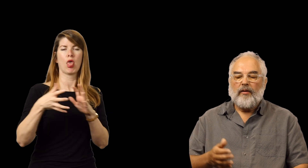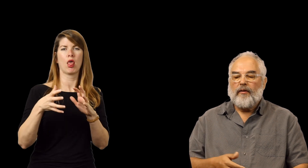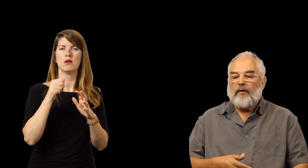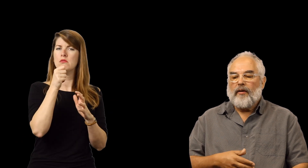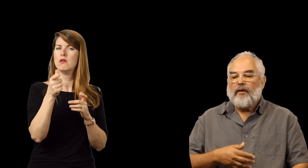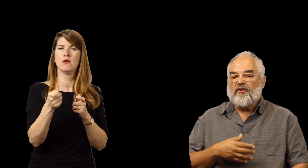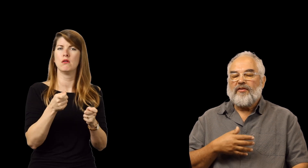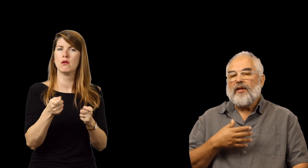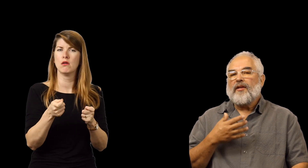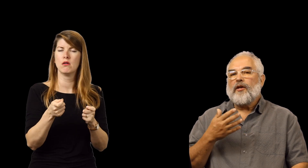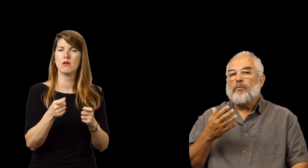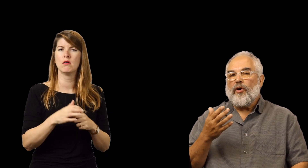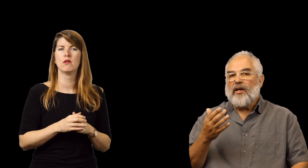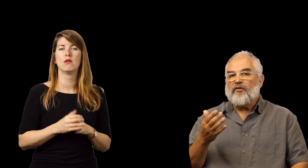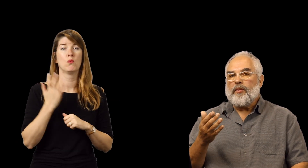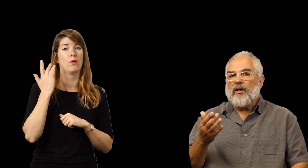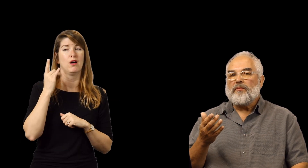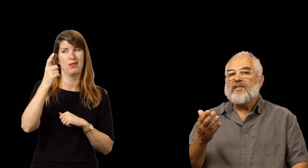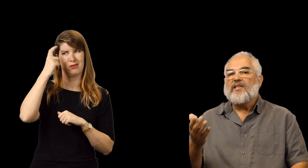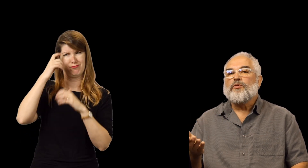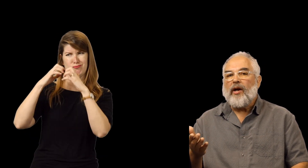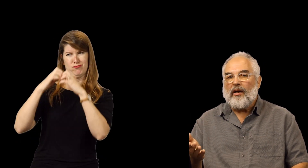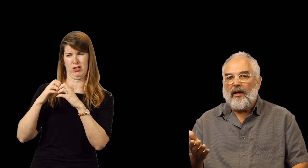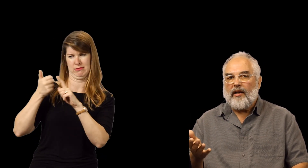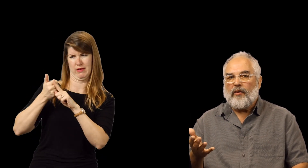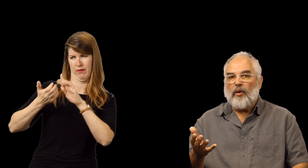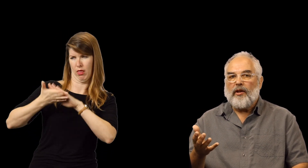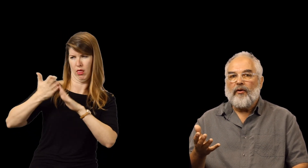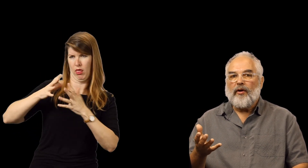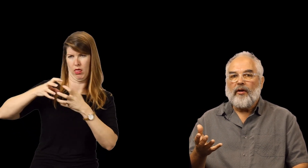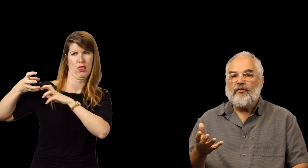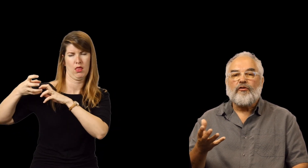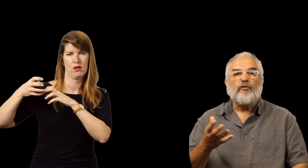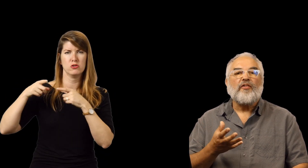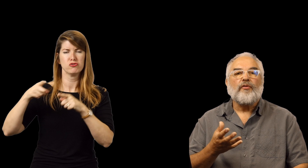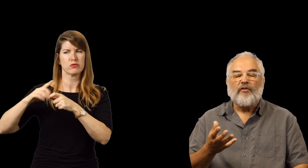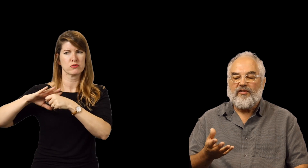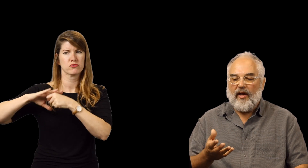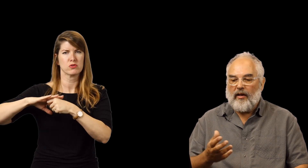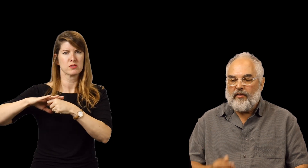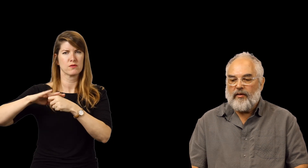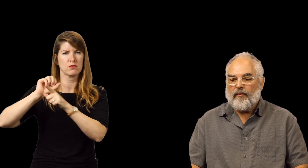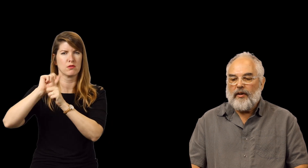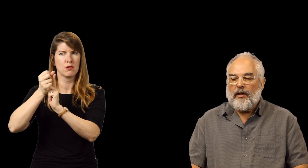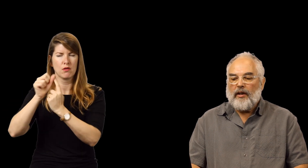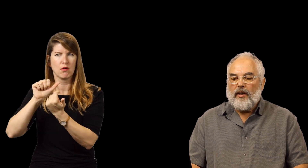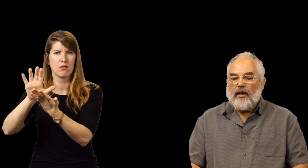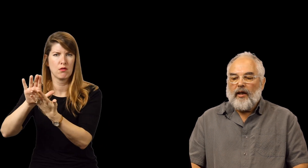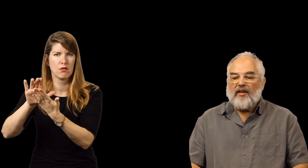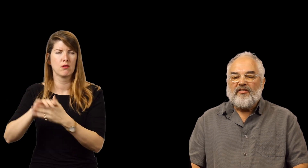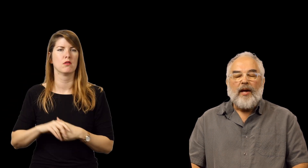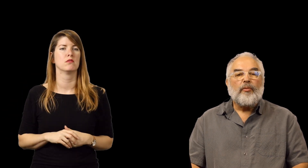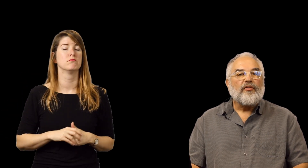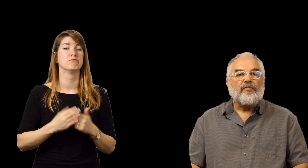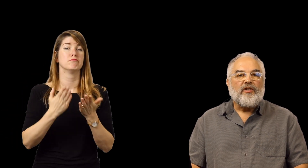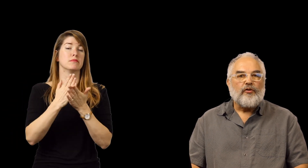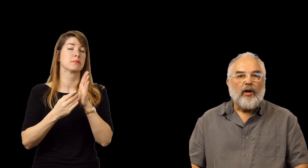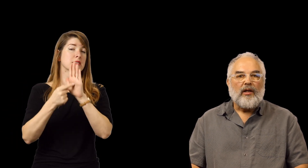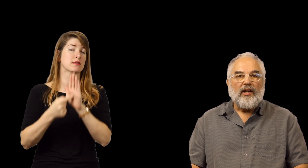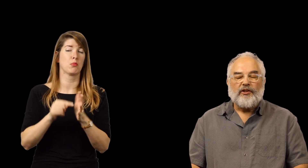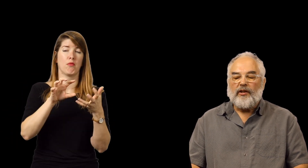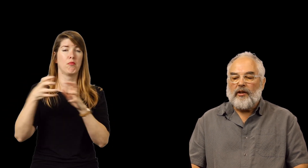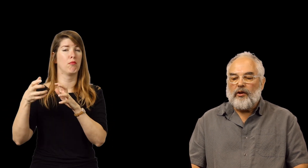dysregulated. It's said that their brains become dysregulated when they're in a stressful state. Examples